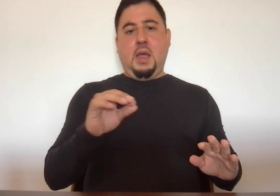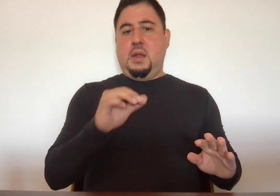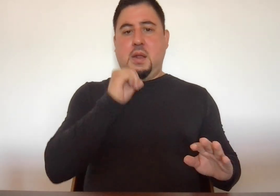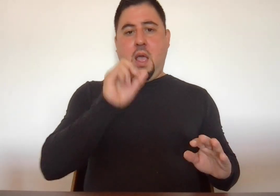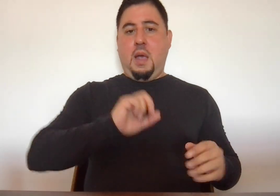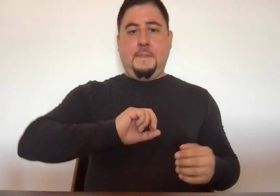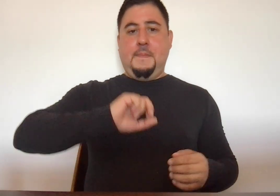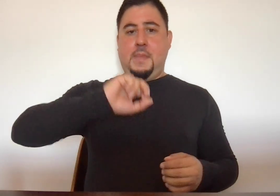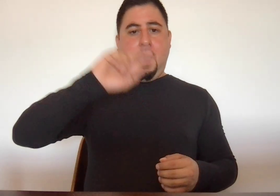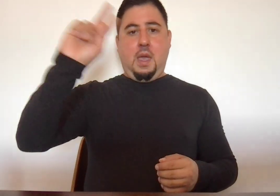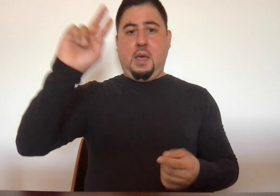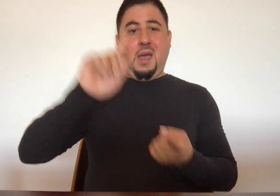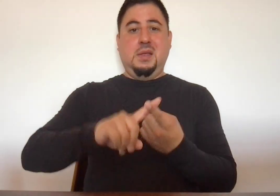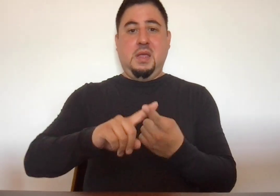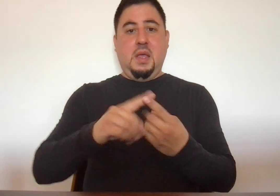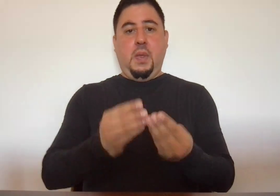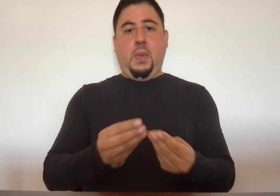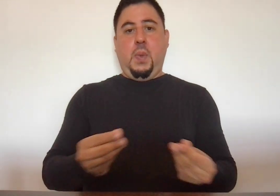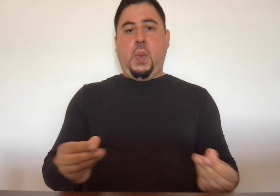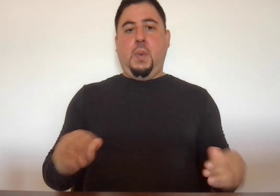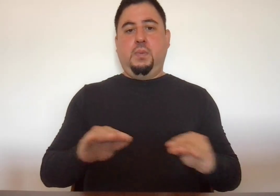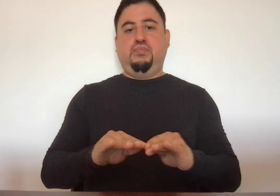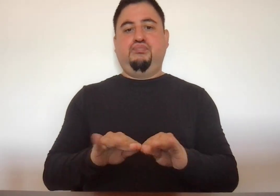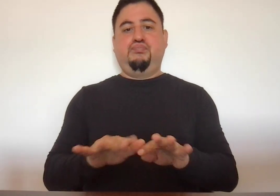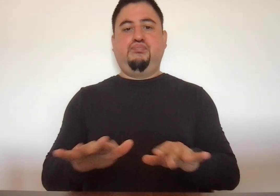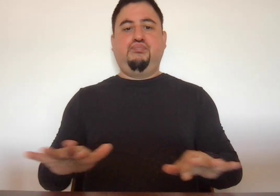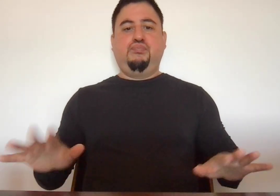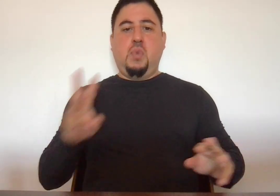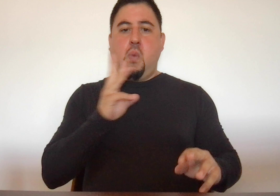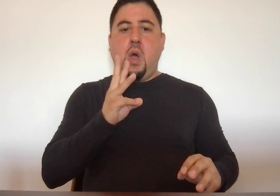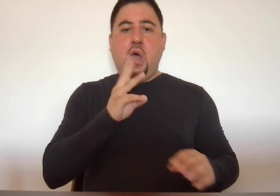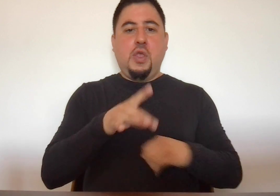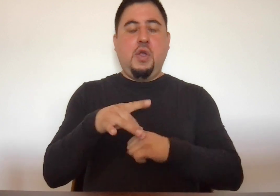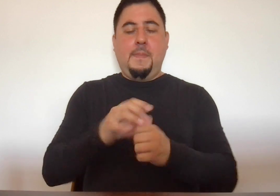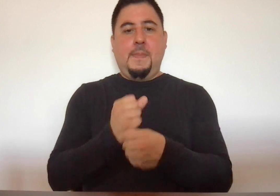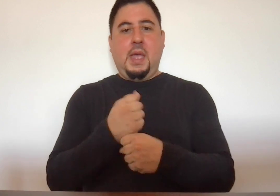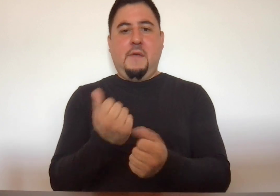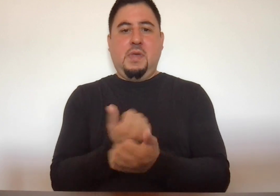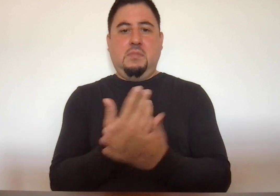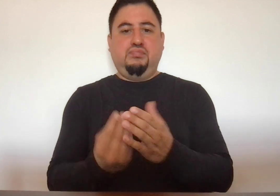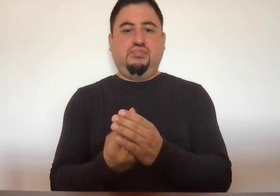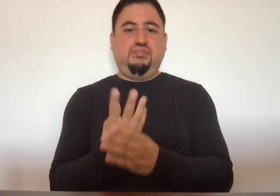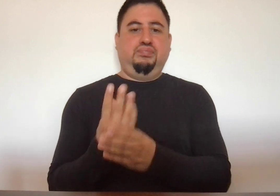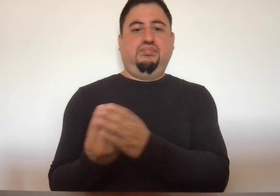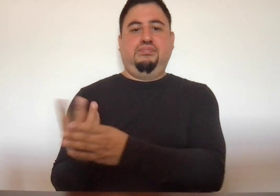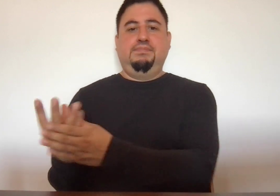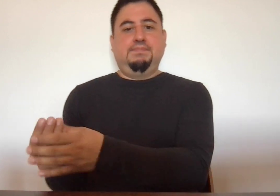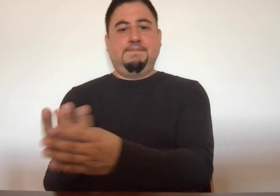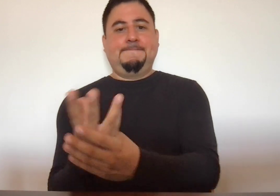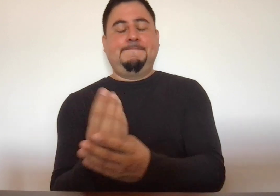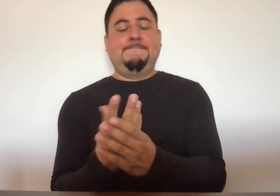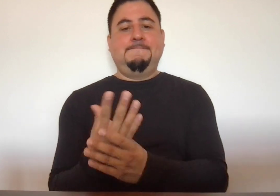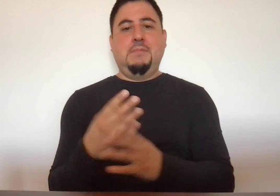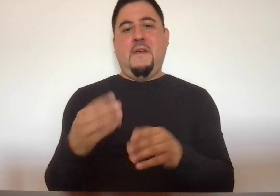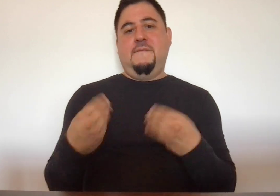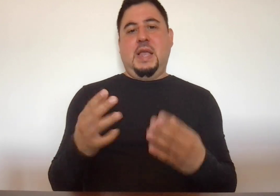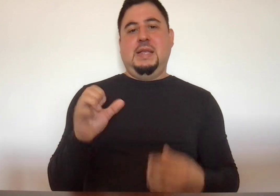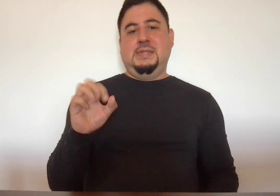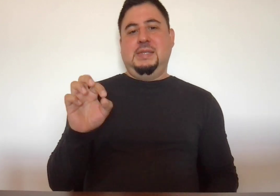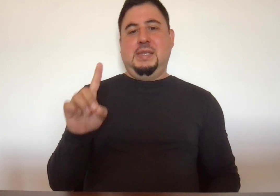there till they have watered the earth, making it fertile and fruitful, giving seed to the one who